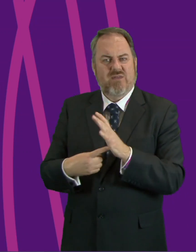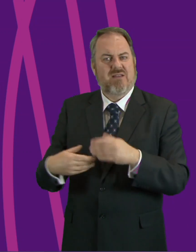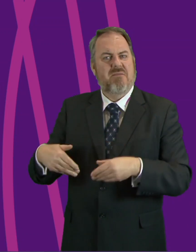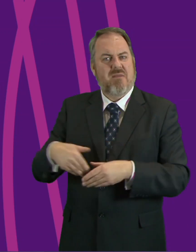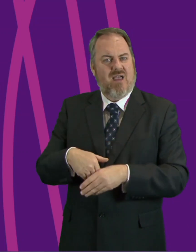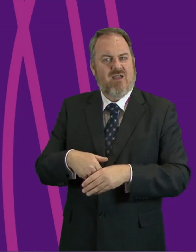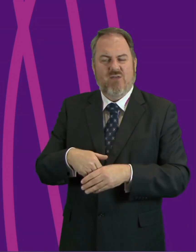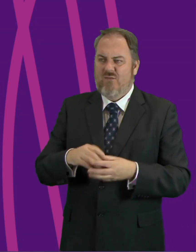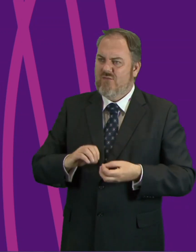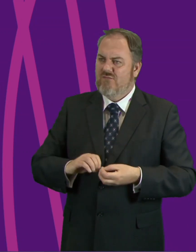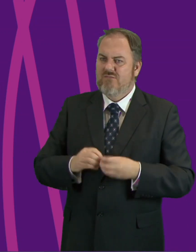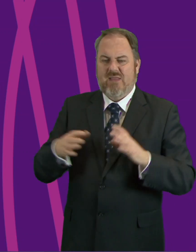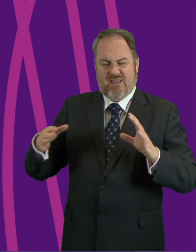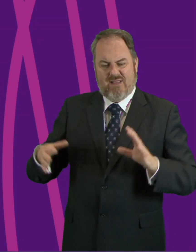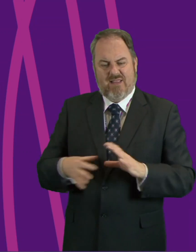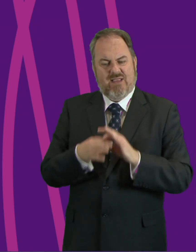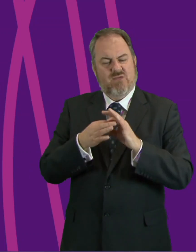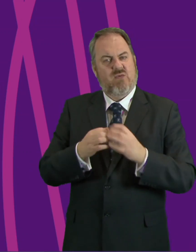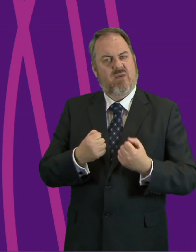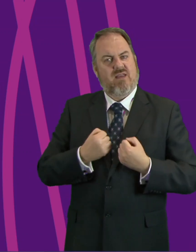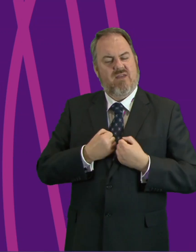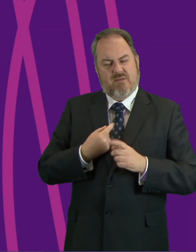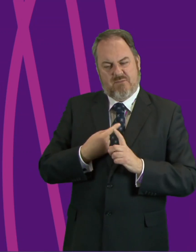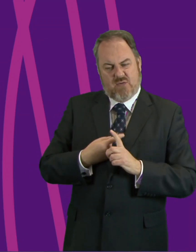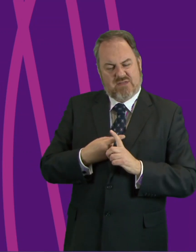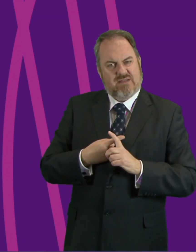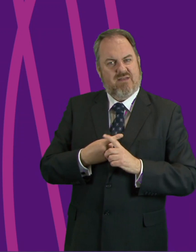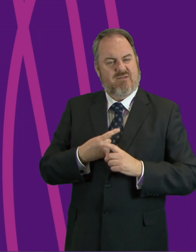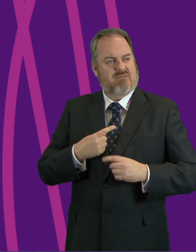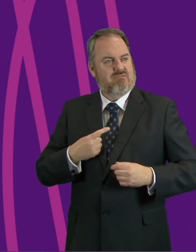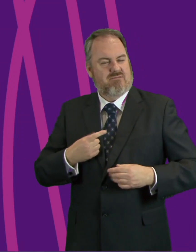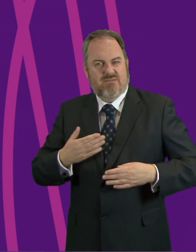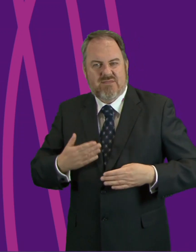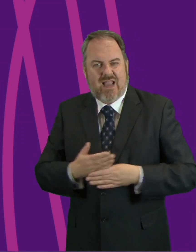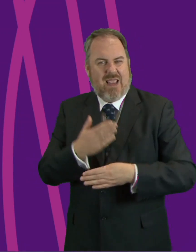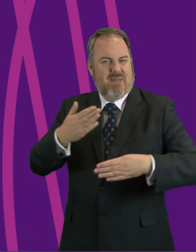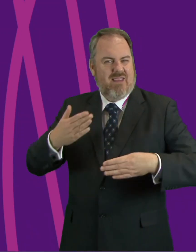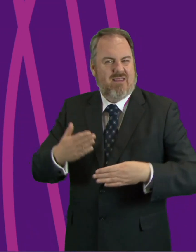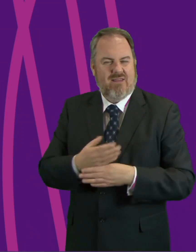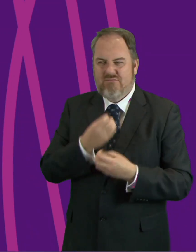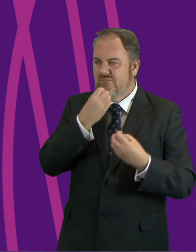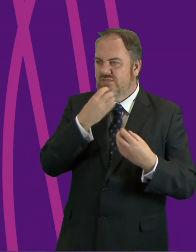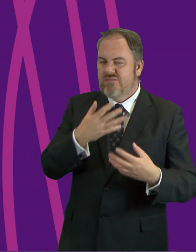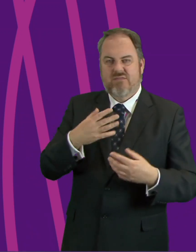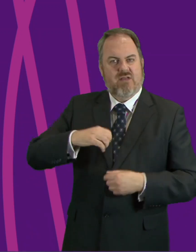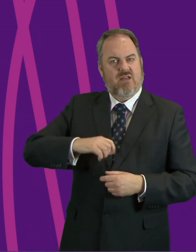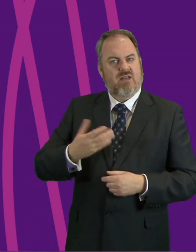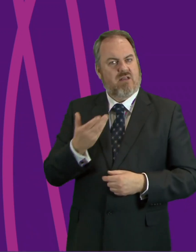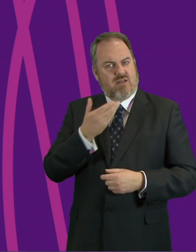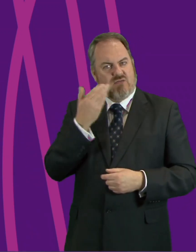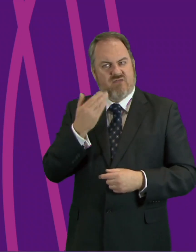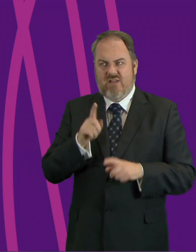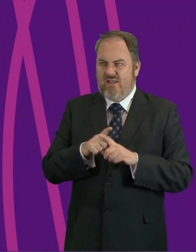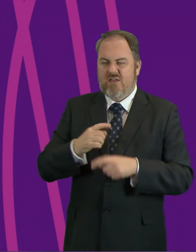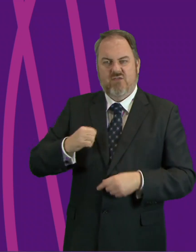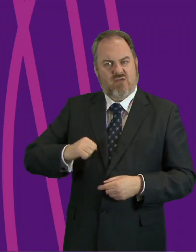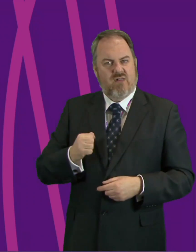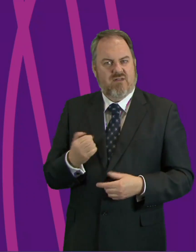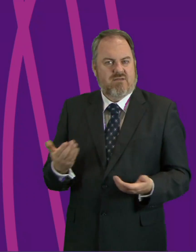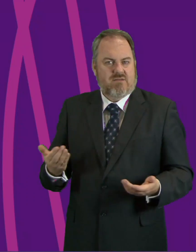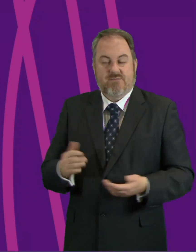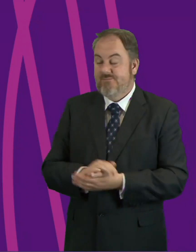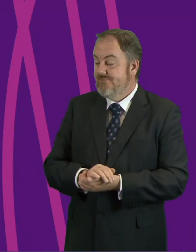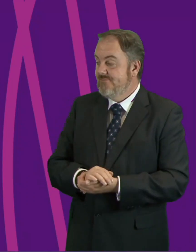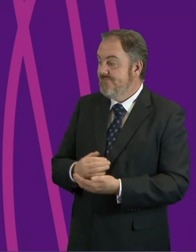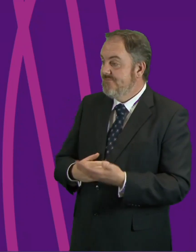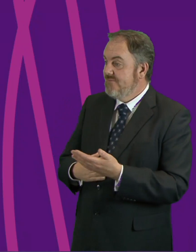is absolutely critical, and the Community Secretary is absolutely determined to make sure it gets the support it needs. Bob Doris, to be followed